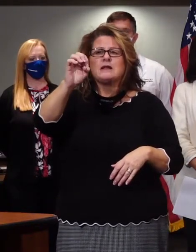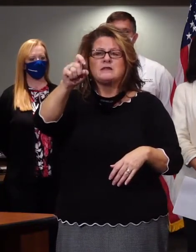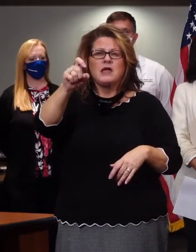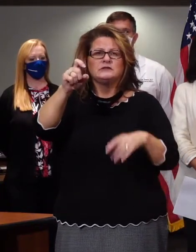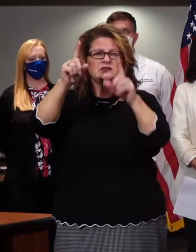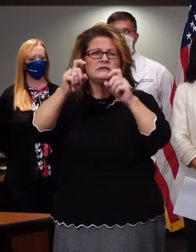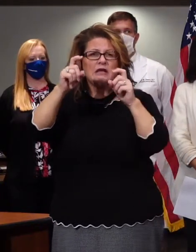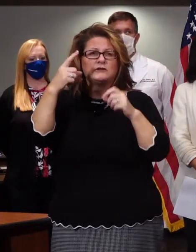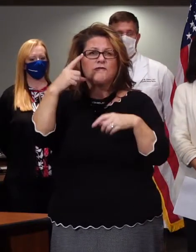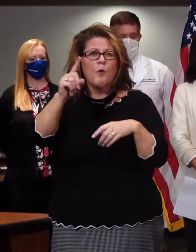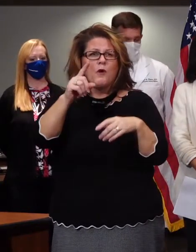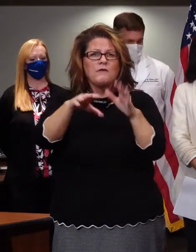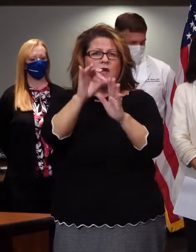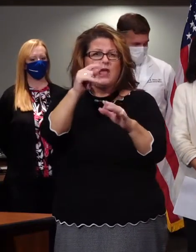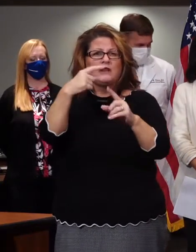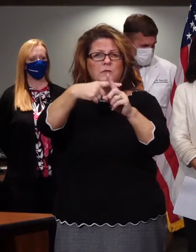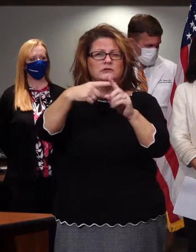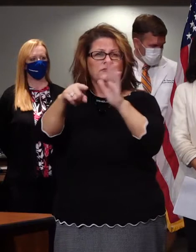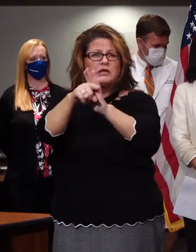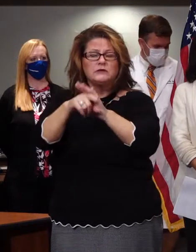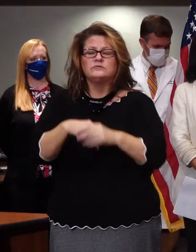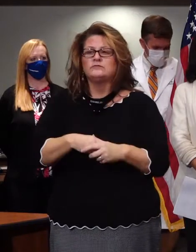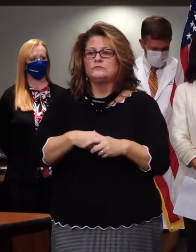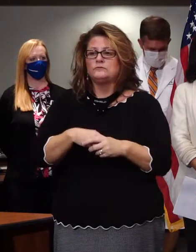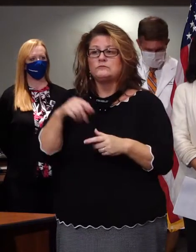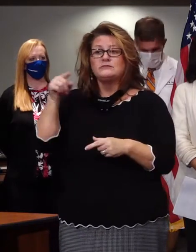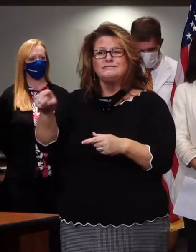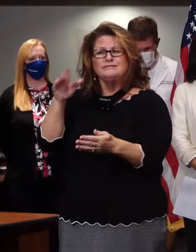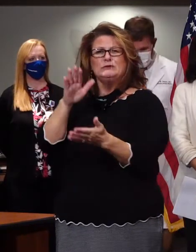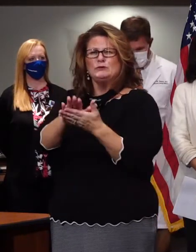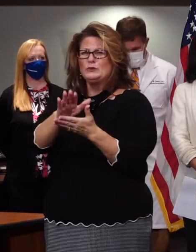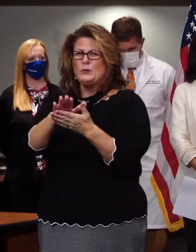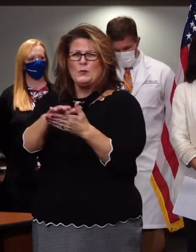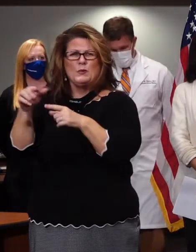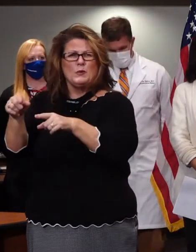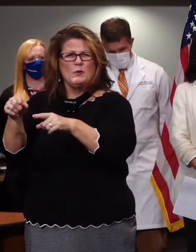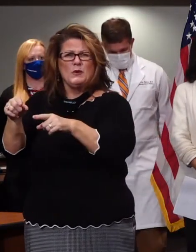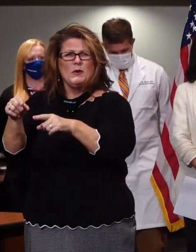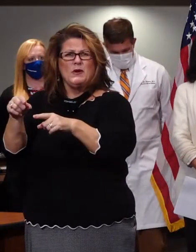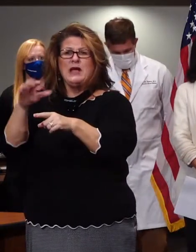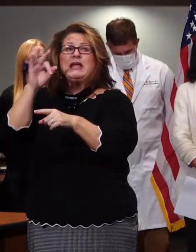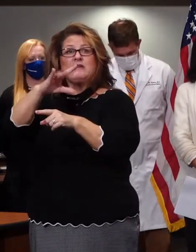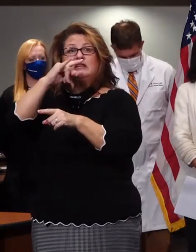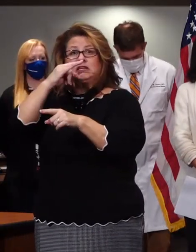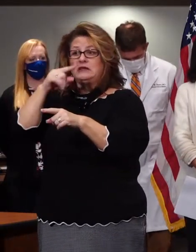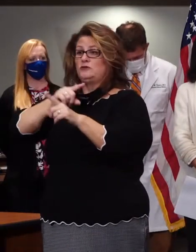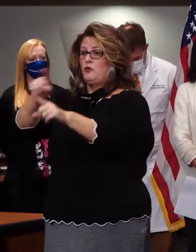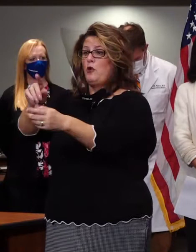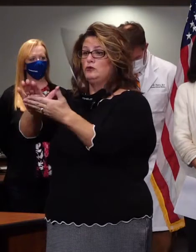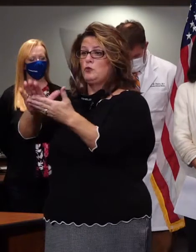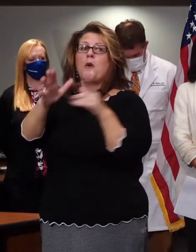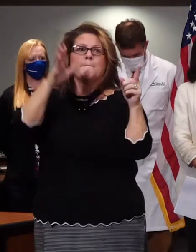South Carolina families, schools provide the only opportunity for parents to go to work. The